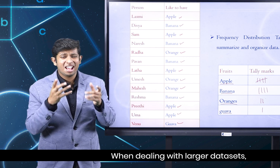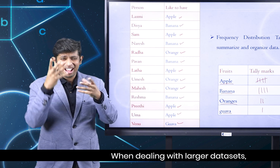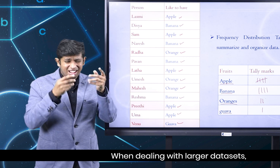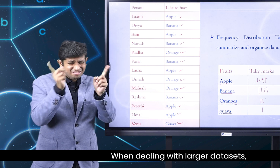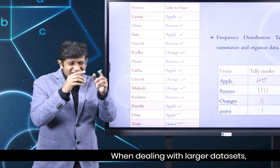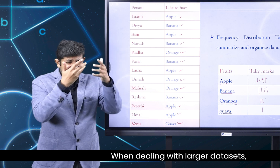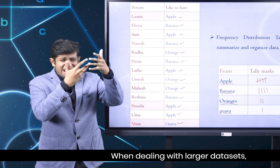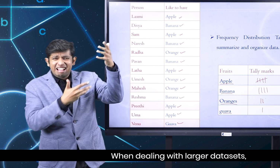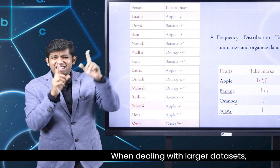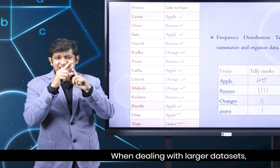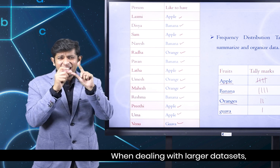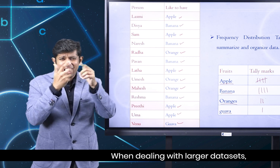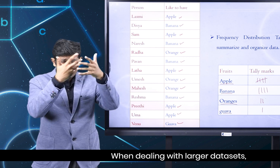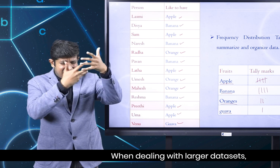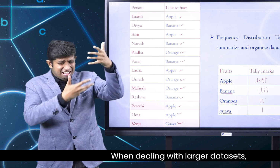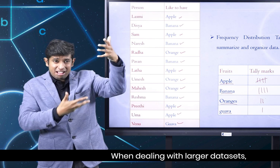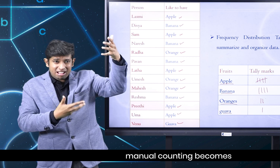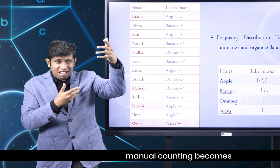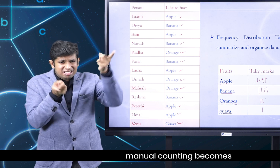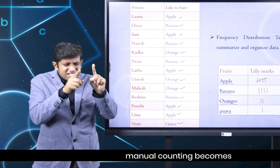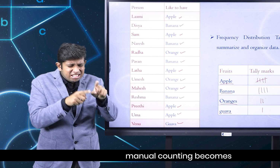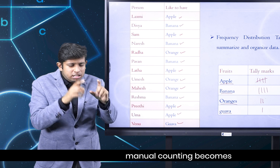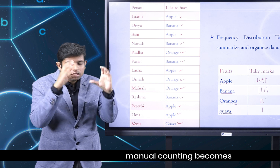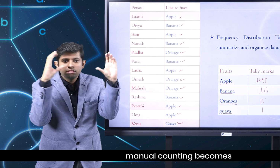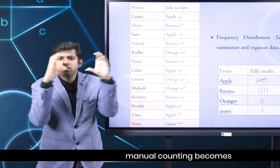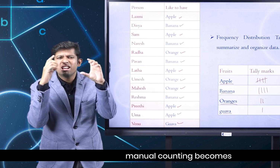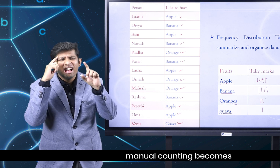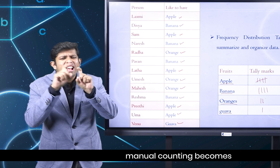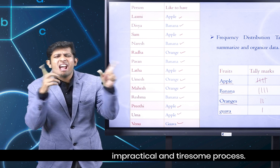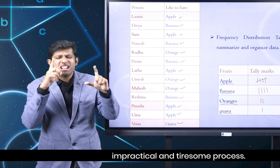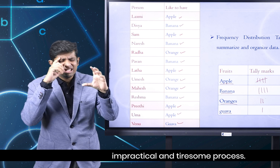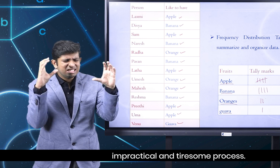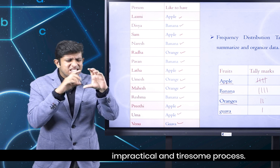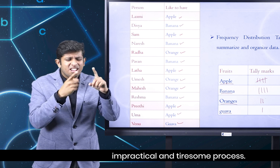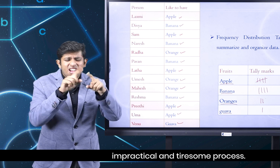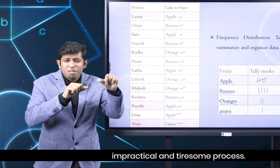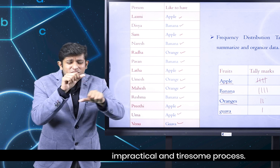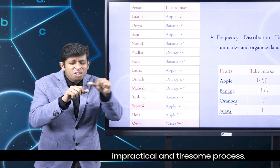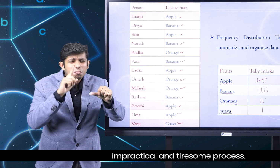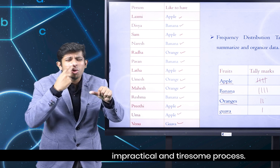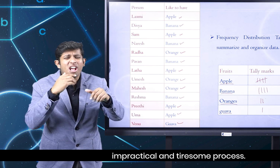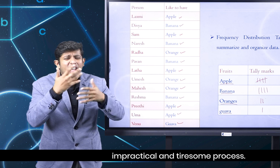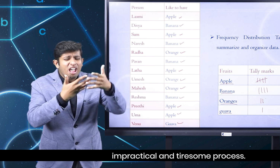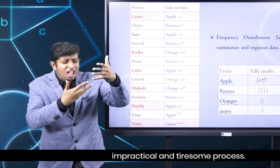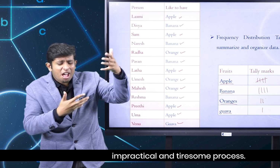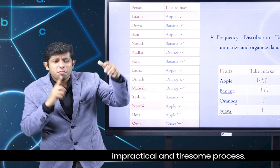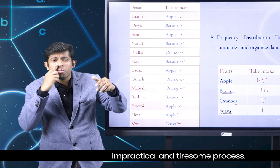When dealing with larger data sets, manual counting becomes impractical and tiresome process.